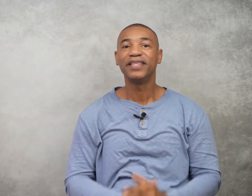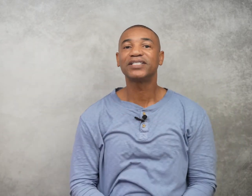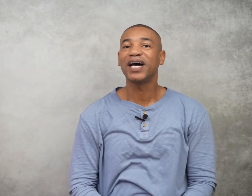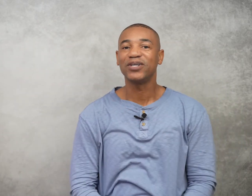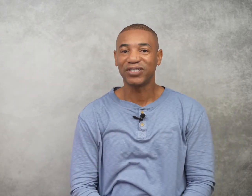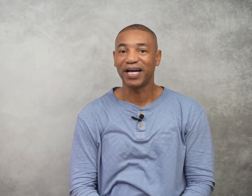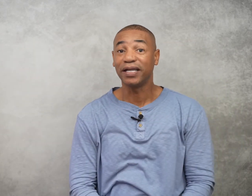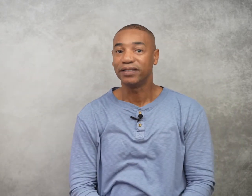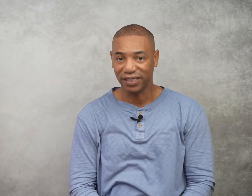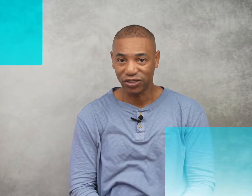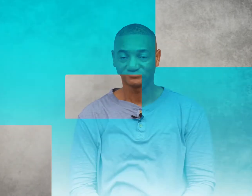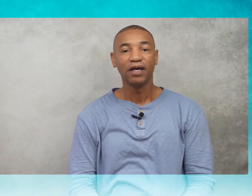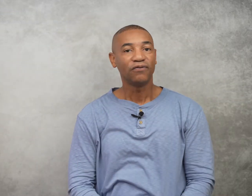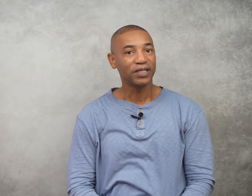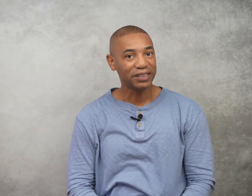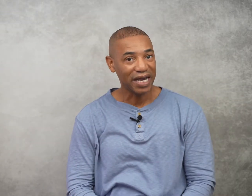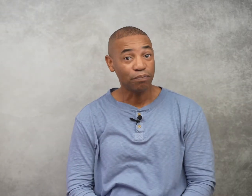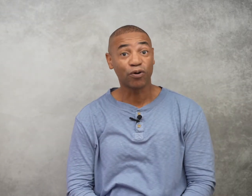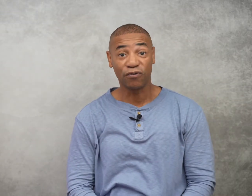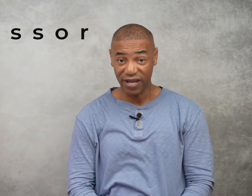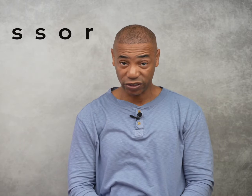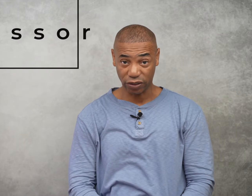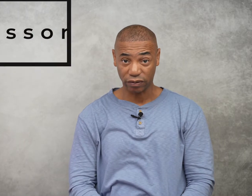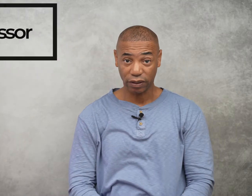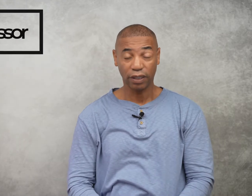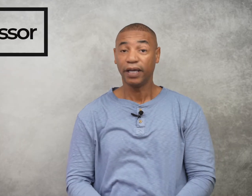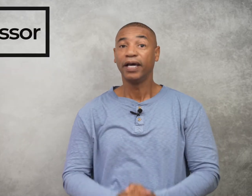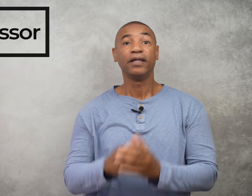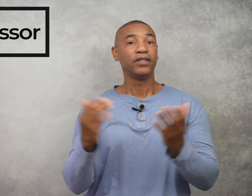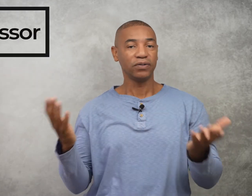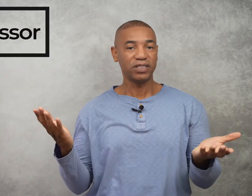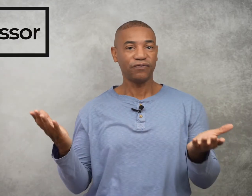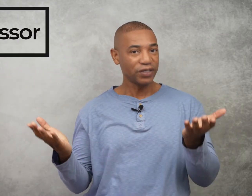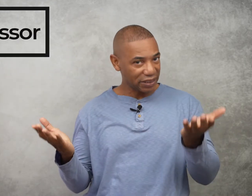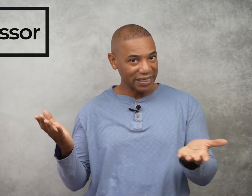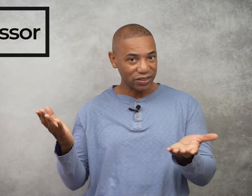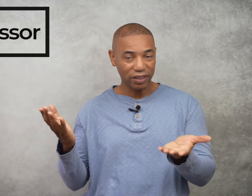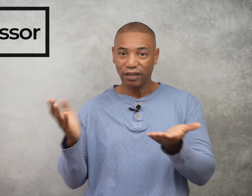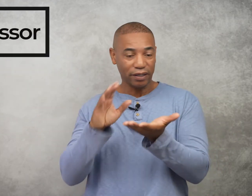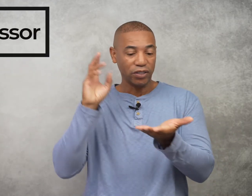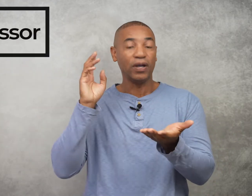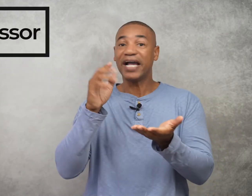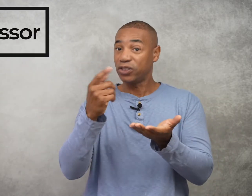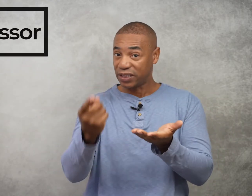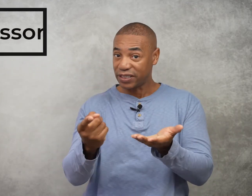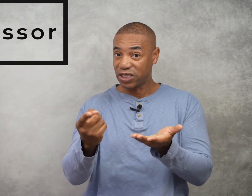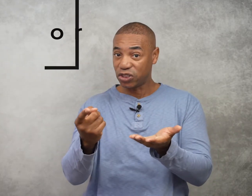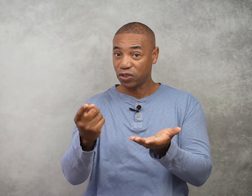That's how you sign teacher. For the sign professor, the only difference is you actually sign teacher,